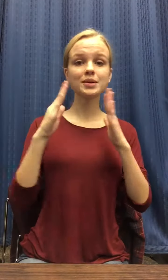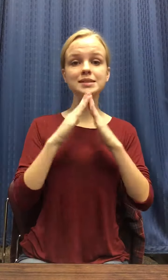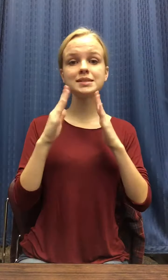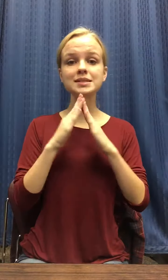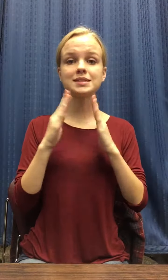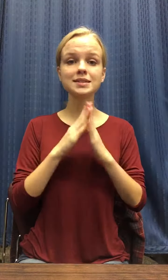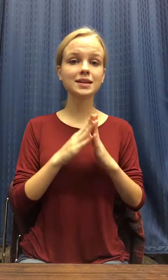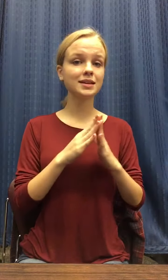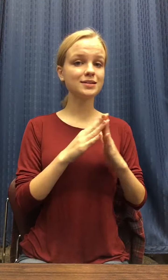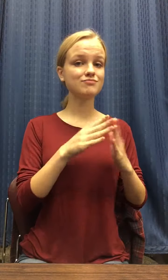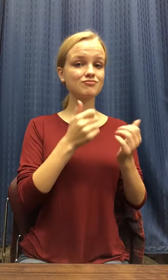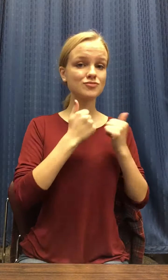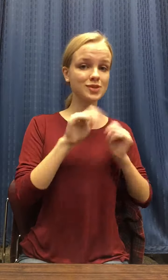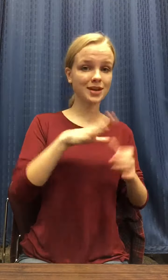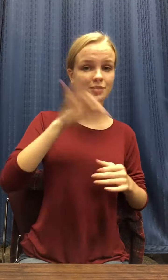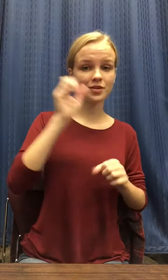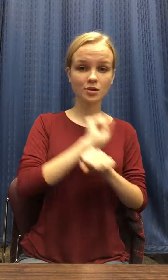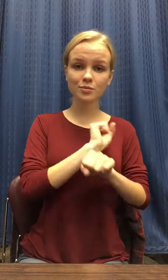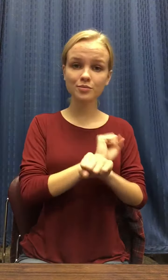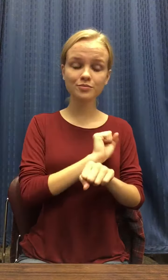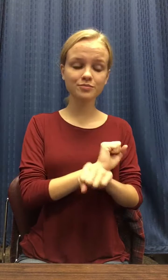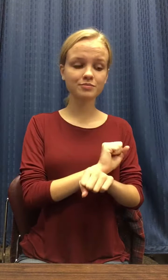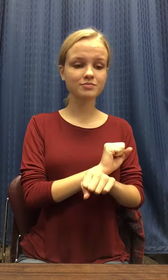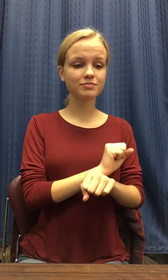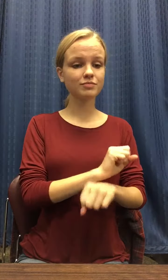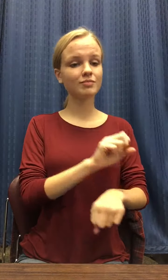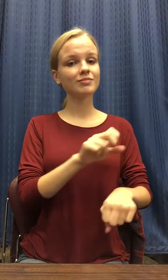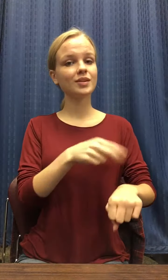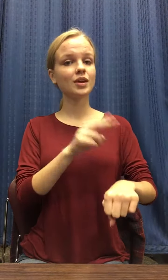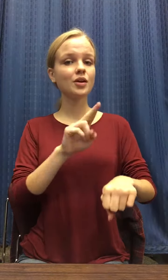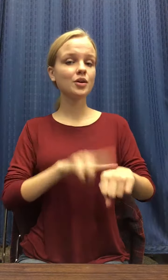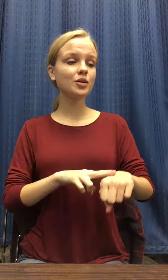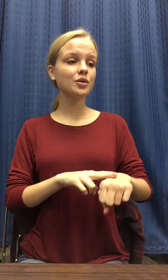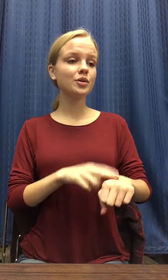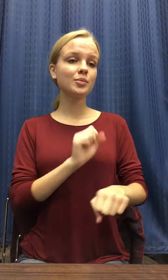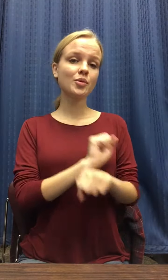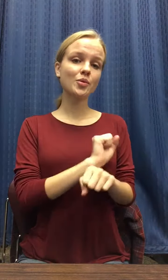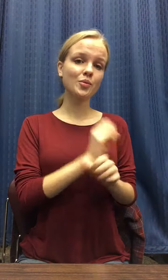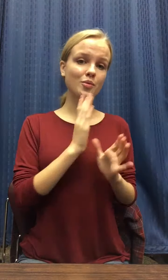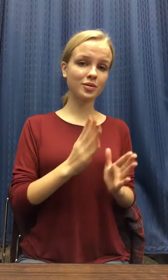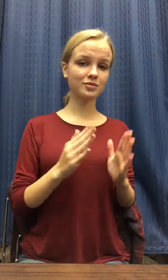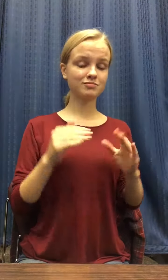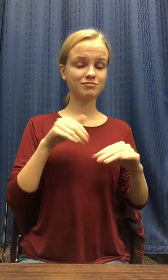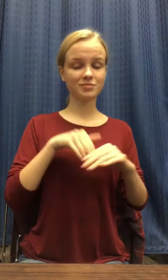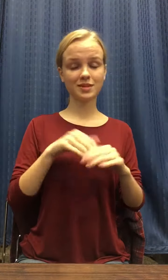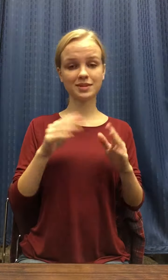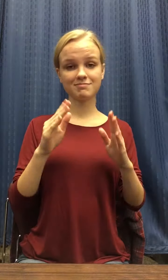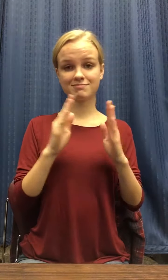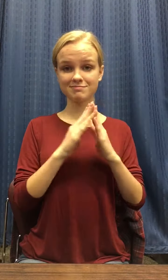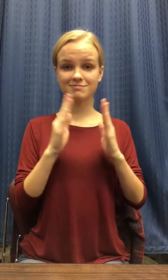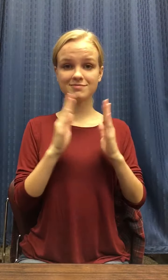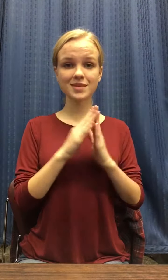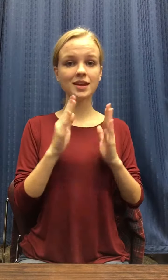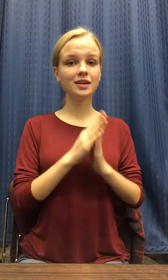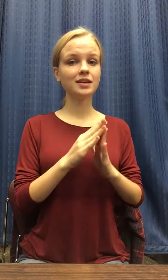American worker in the city were making low wages and working in atrocious working